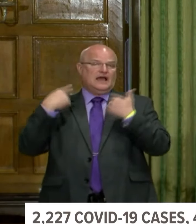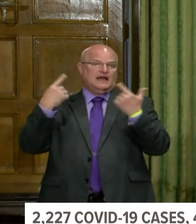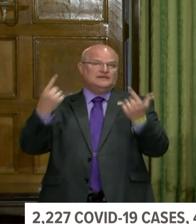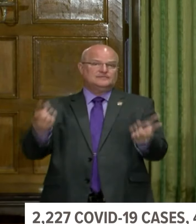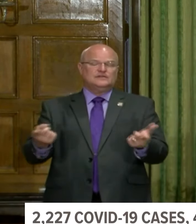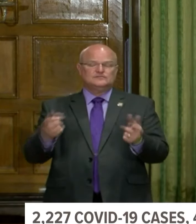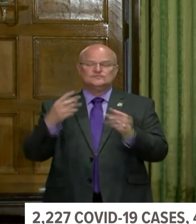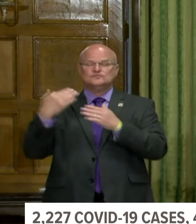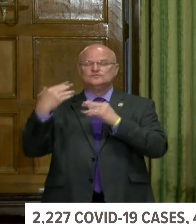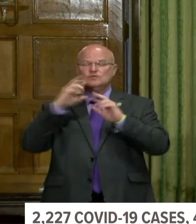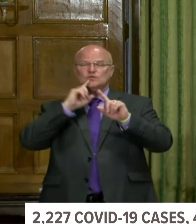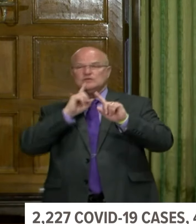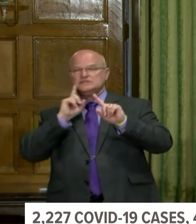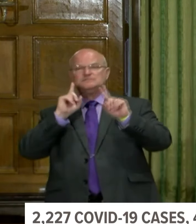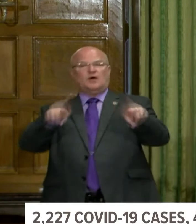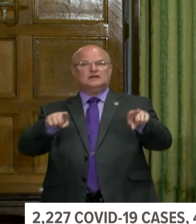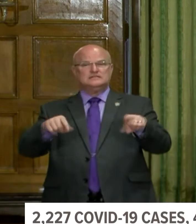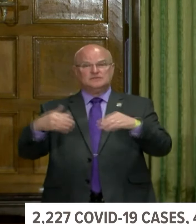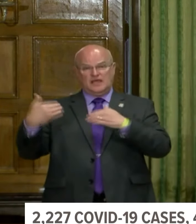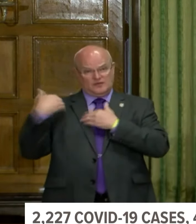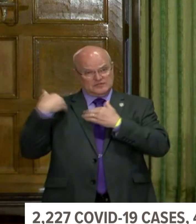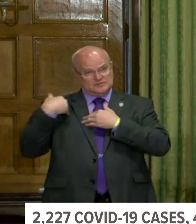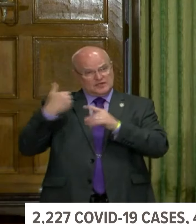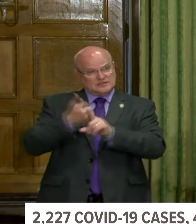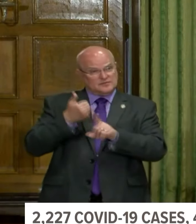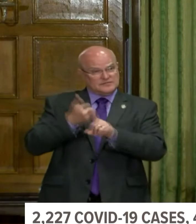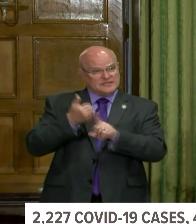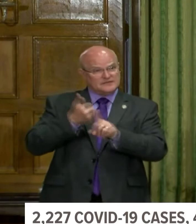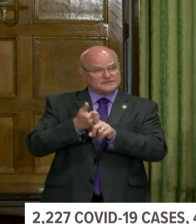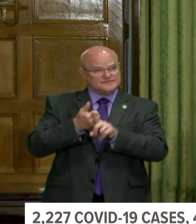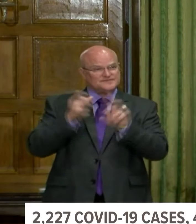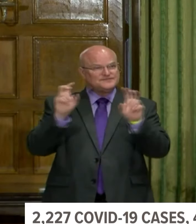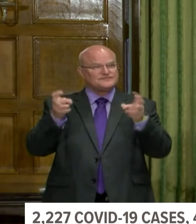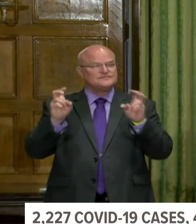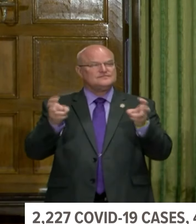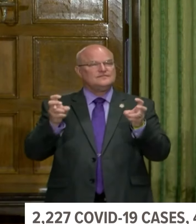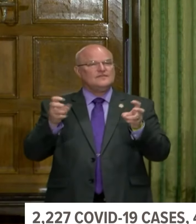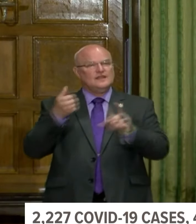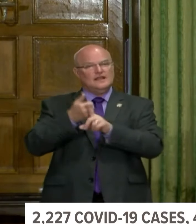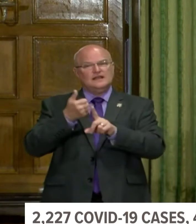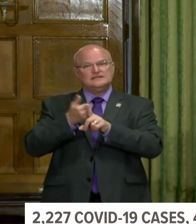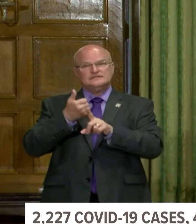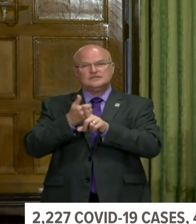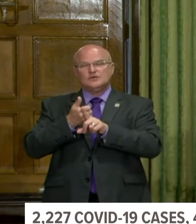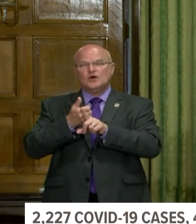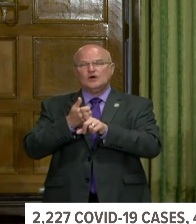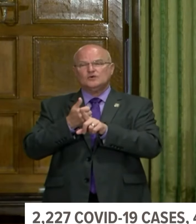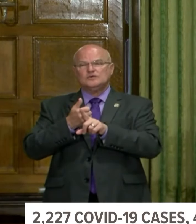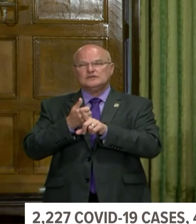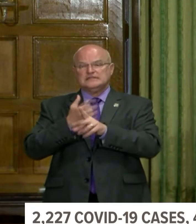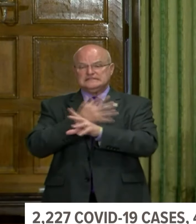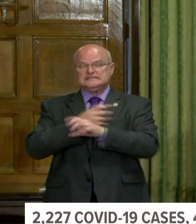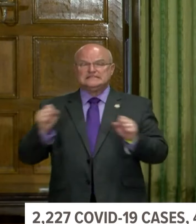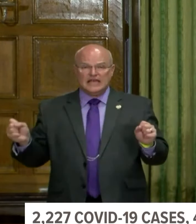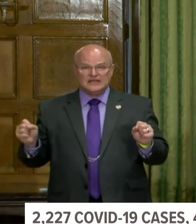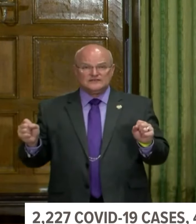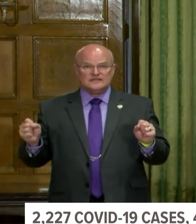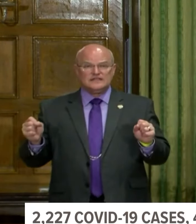so responsive and responsible in terms of their own